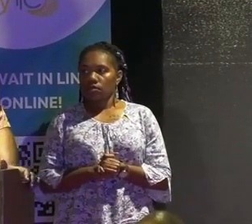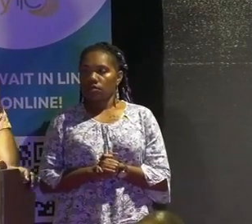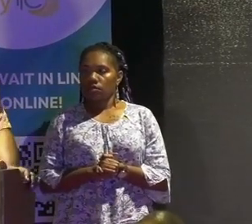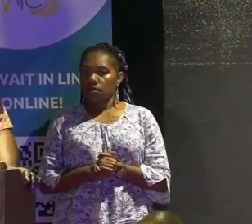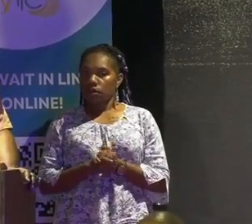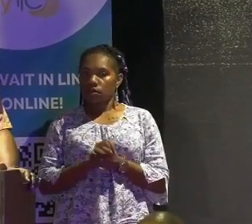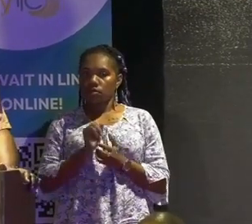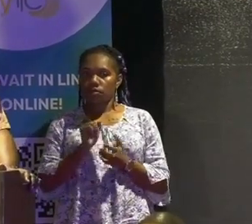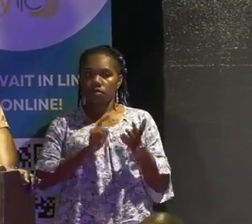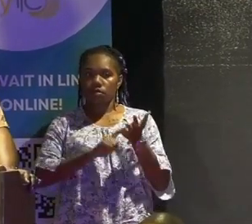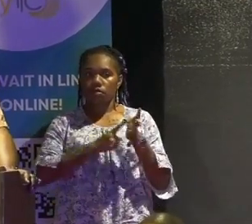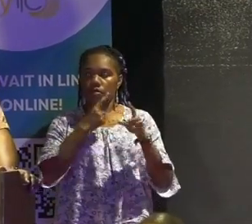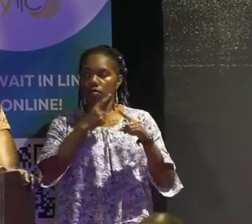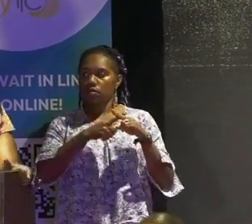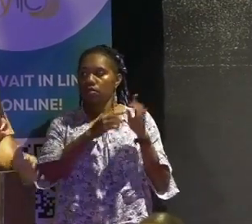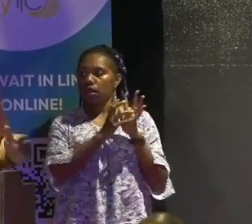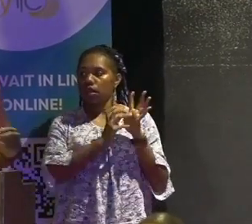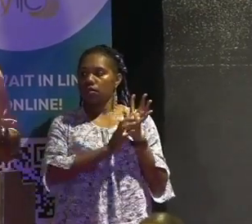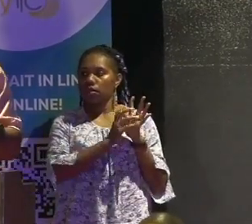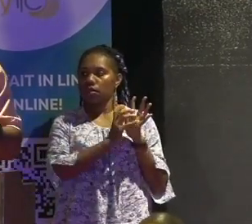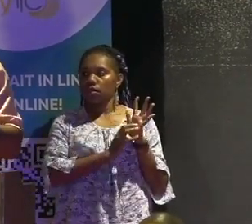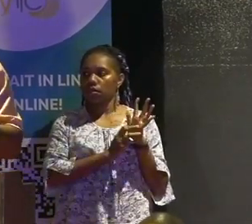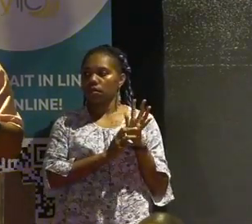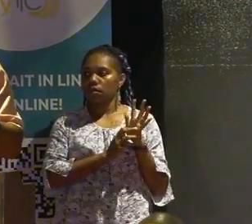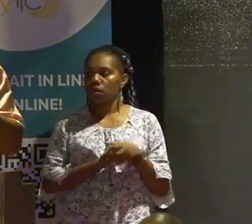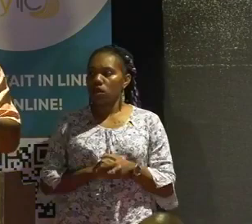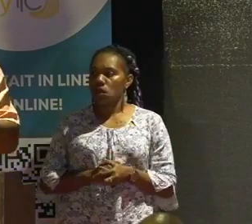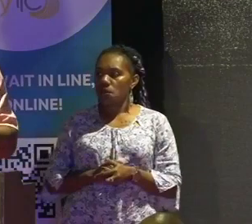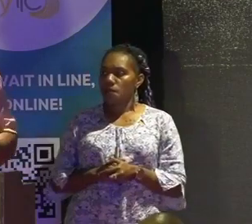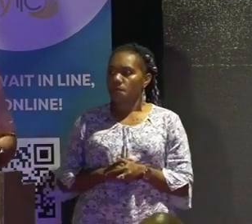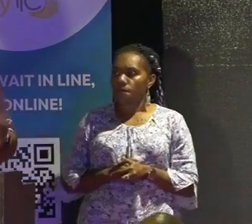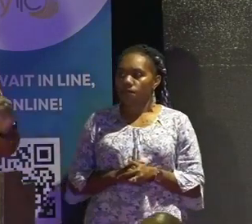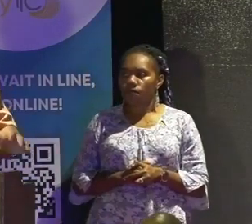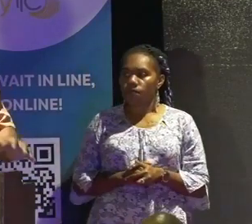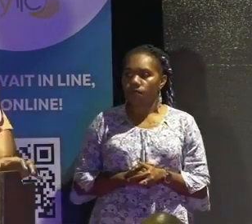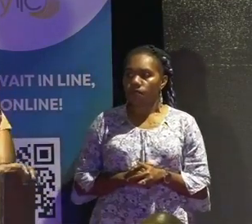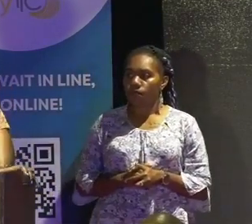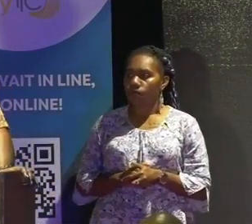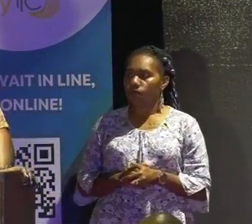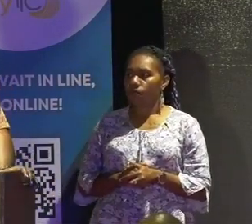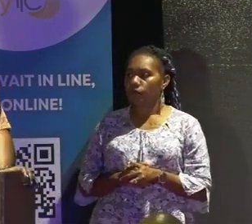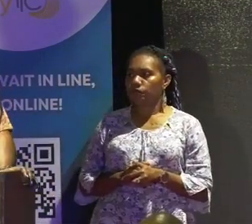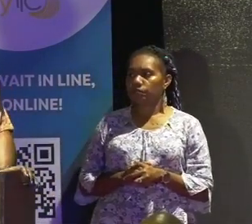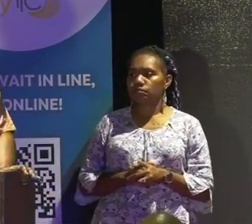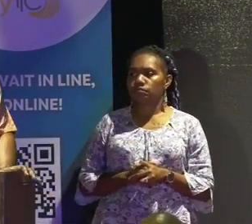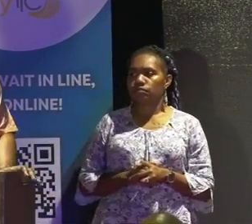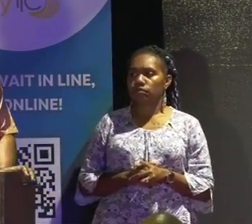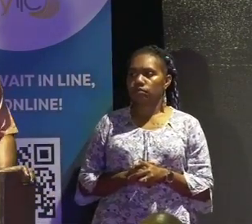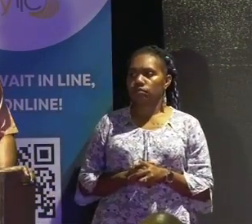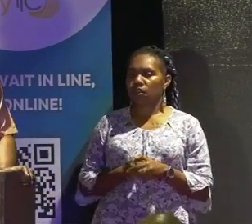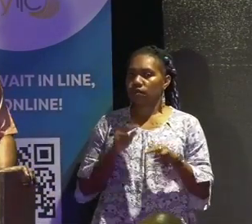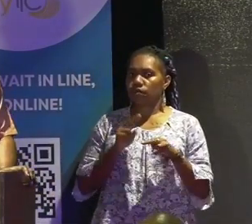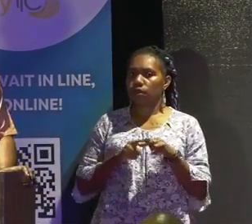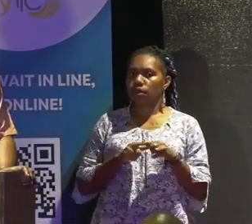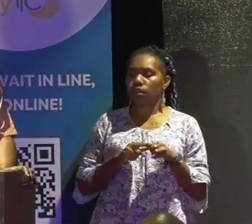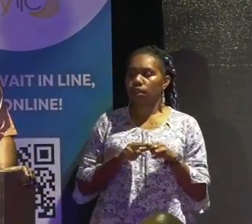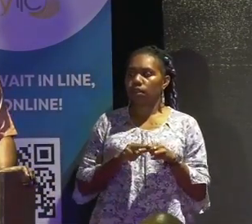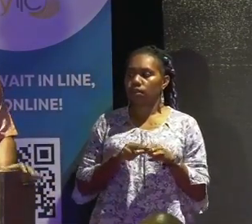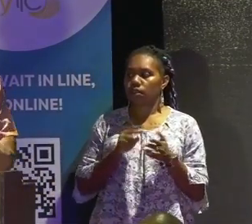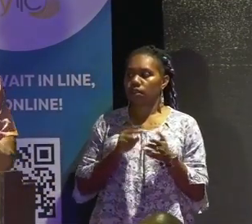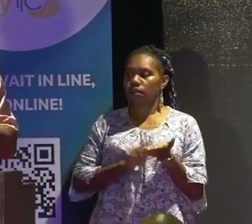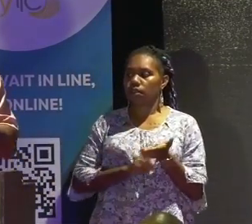automated on the tax calculator. You just enter the fortnight salary and the tax is already calculated. And if you want to